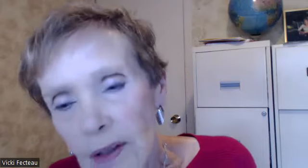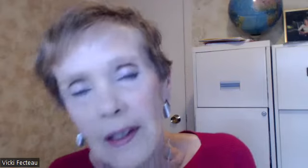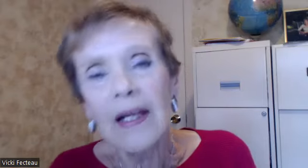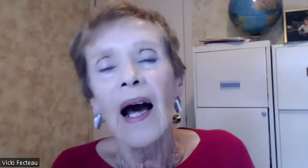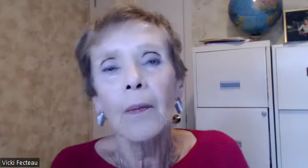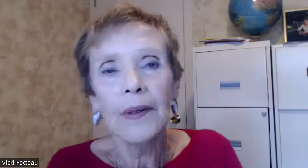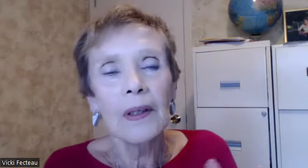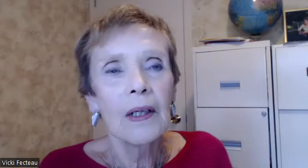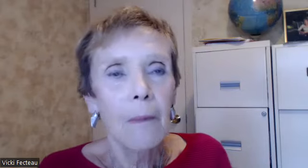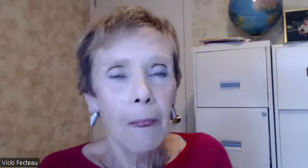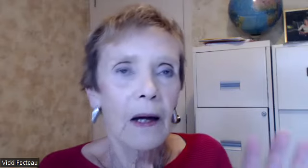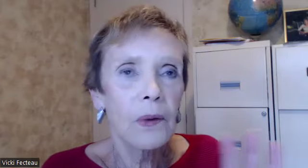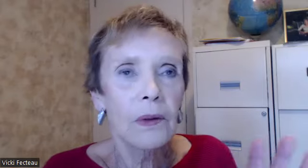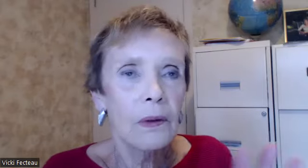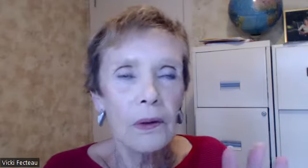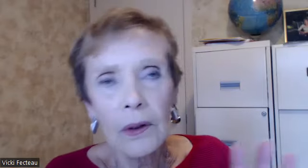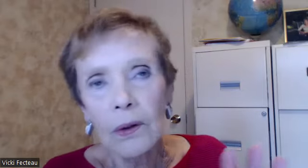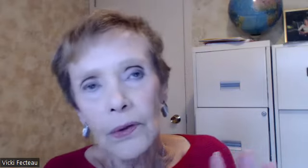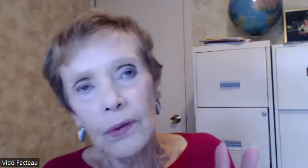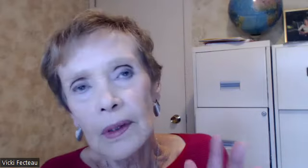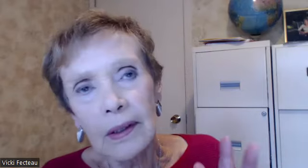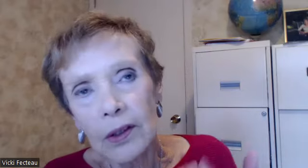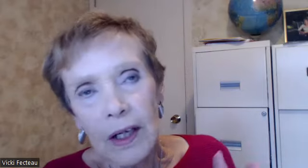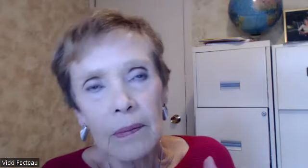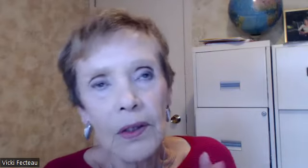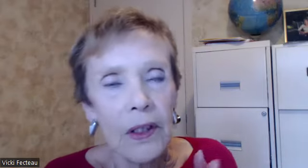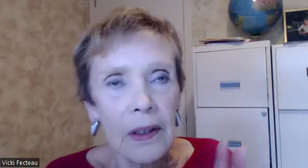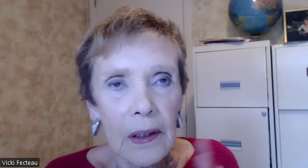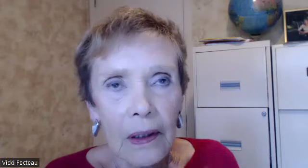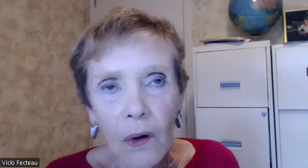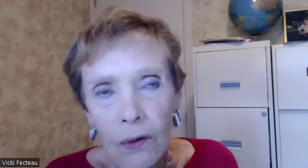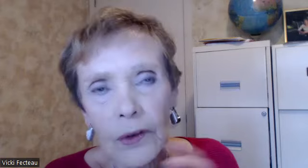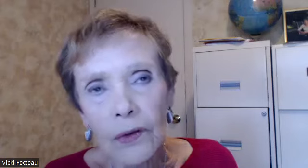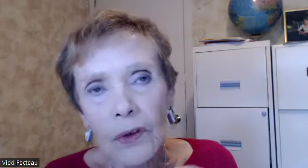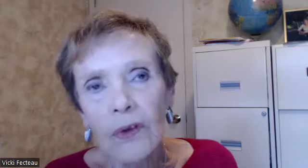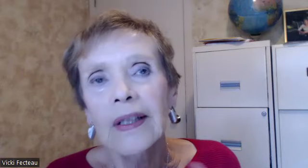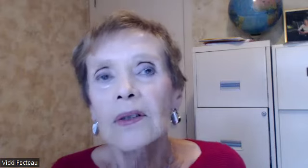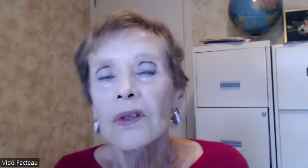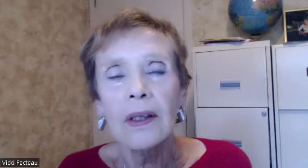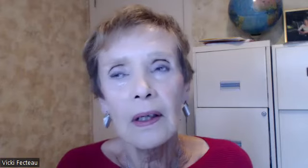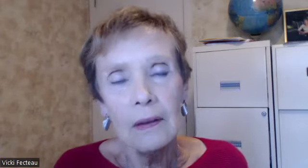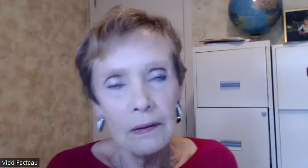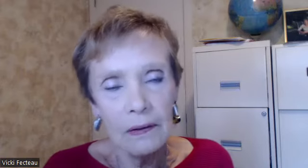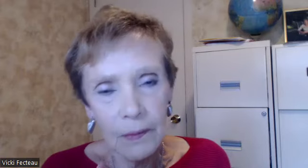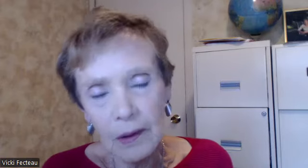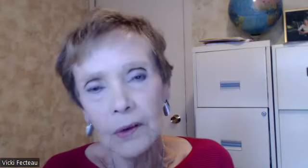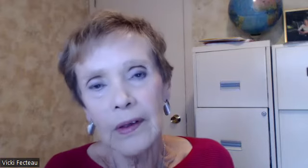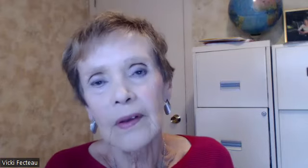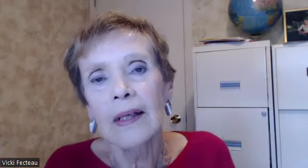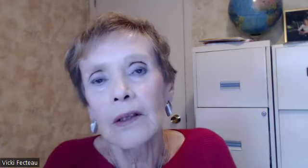something to happen, I would, go through the letters, A, B, C, D, over and over and over again. So I got familiar with the letters.